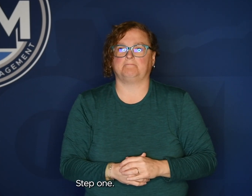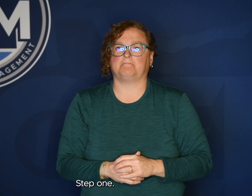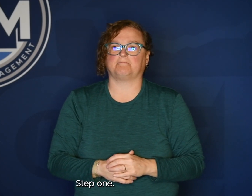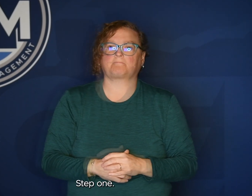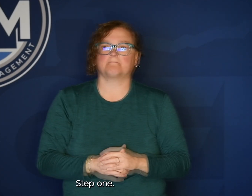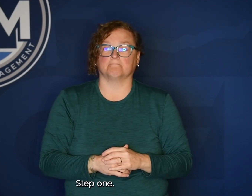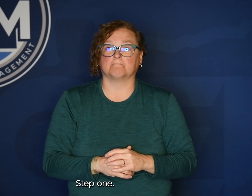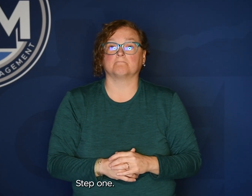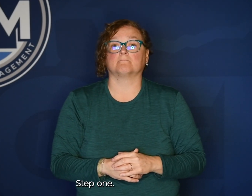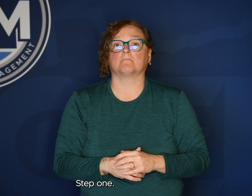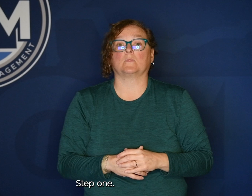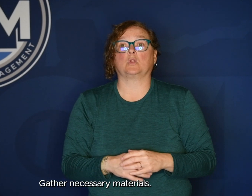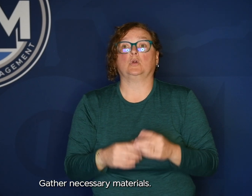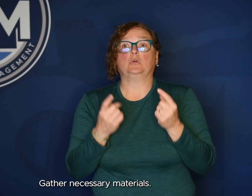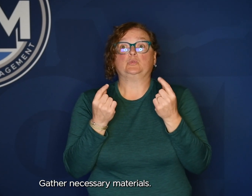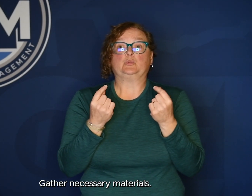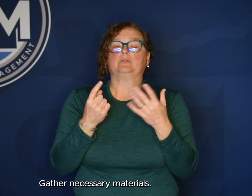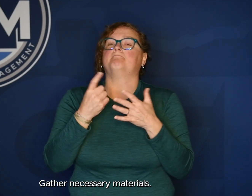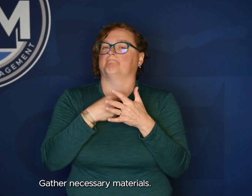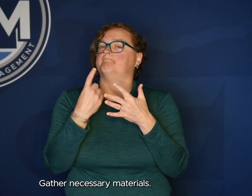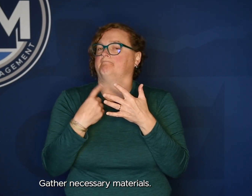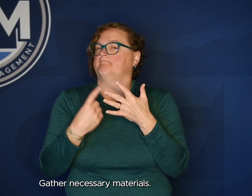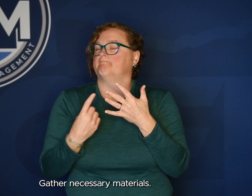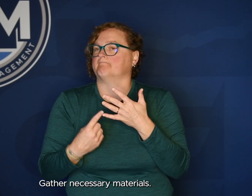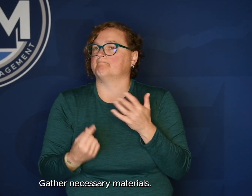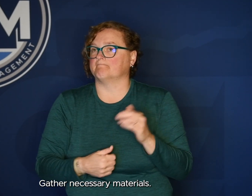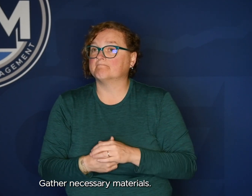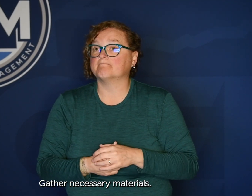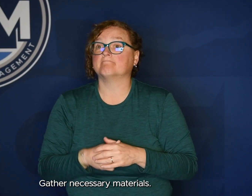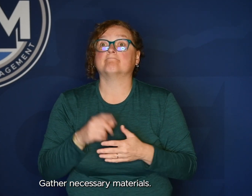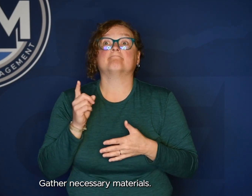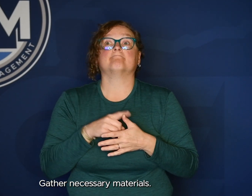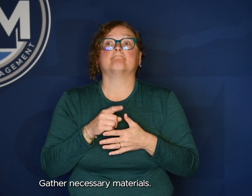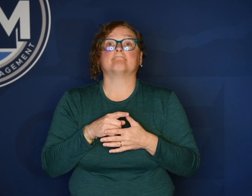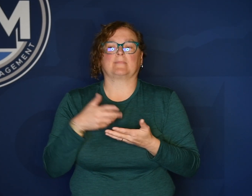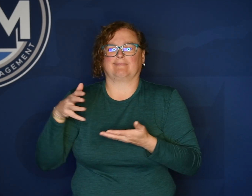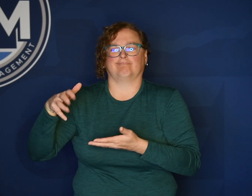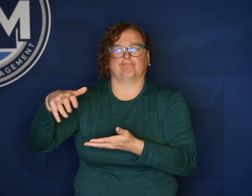Step 1. Gather necessary materials.